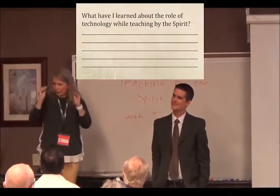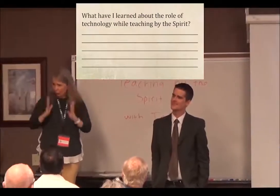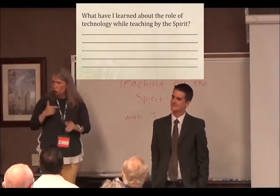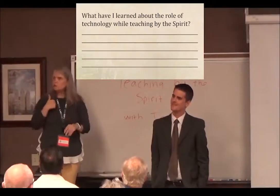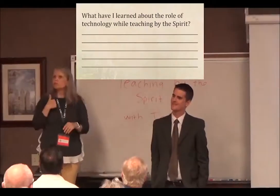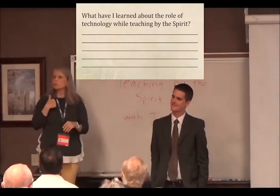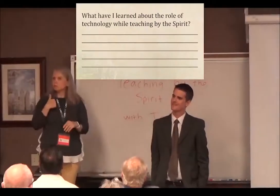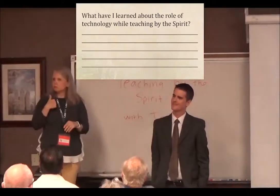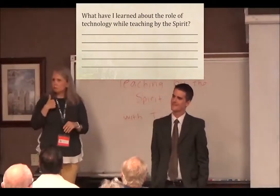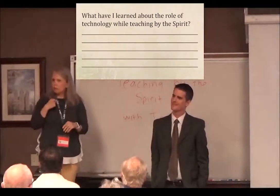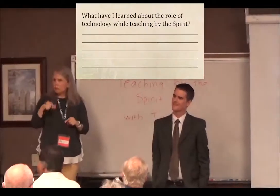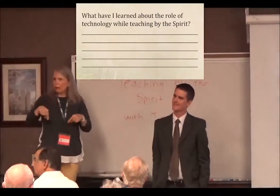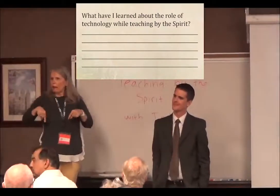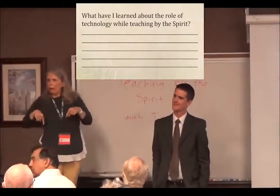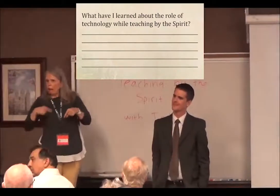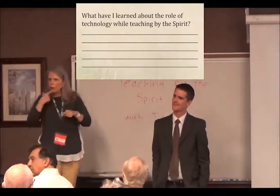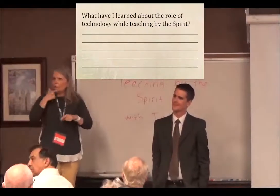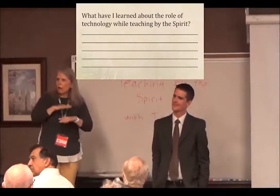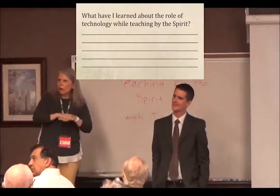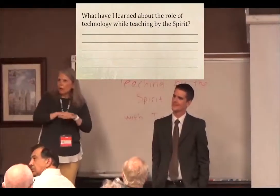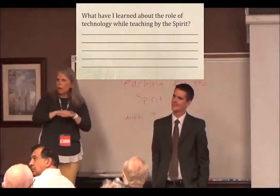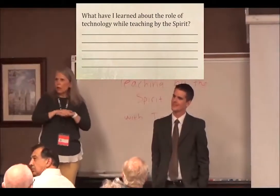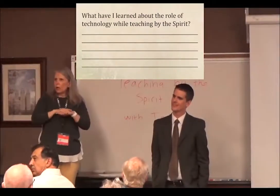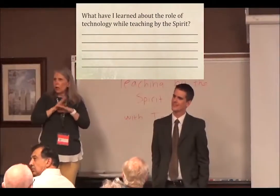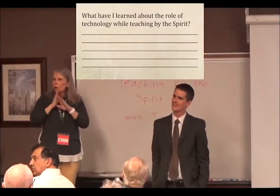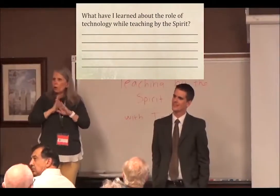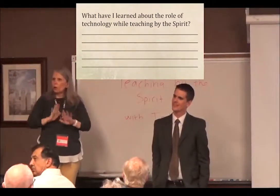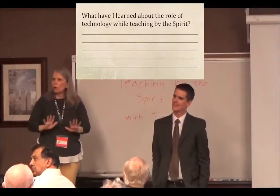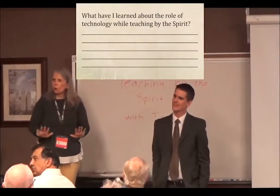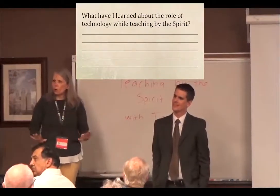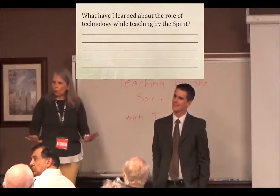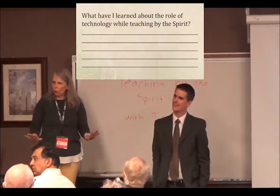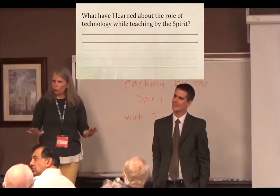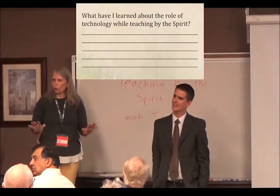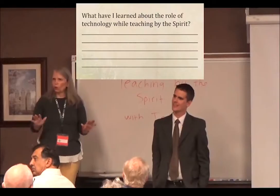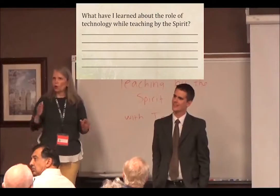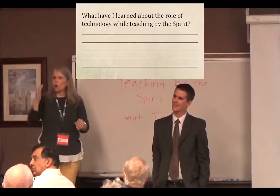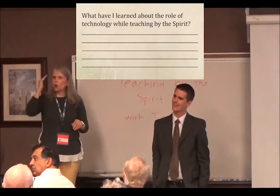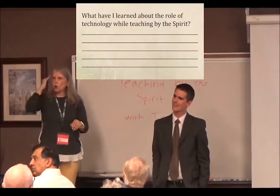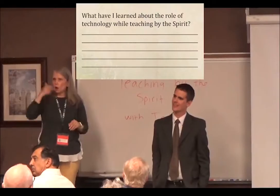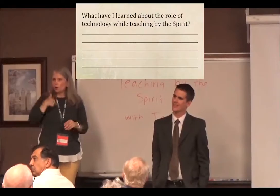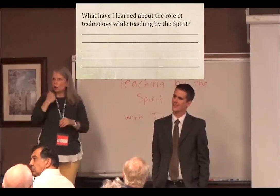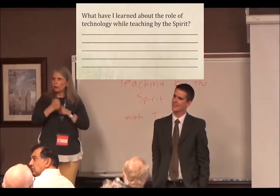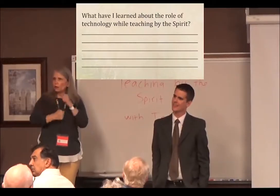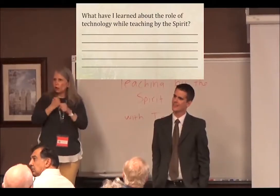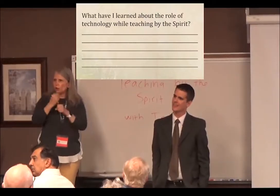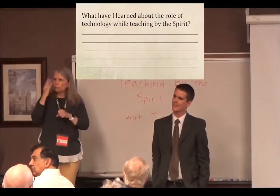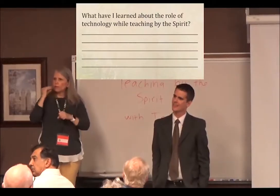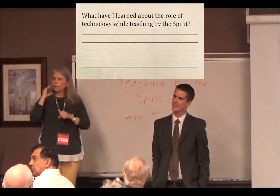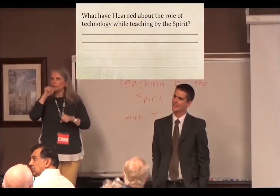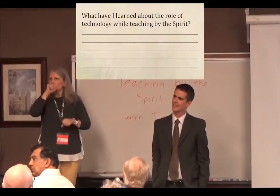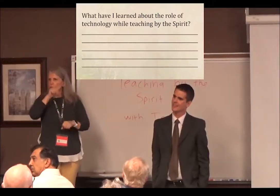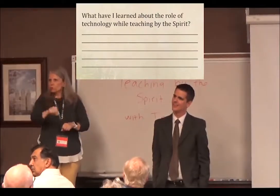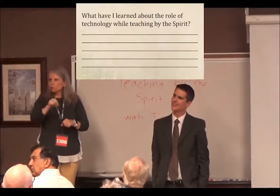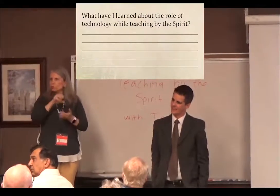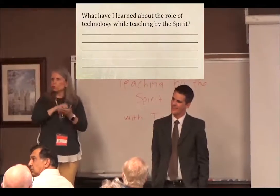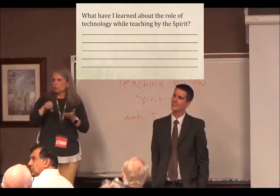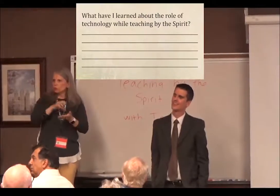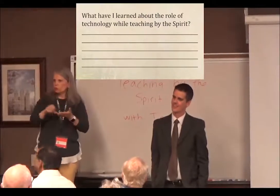I was called to be a Sunday school teacher, and I would find a calm place. And after years of experience